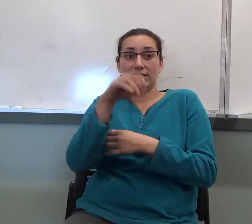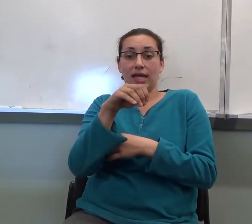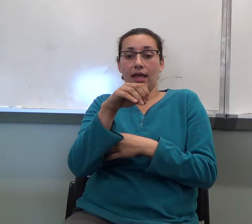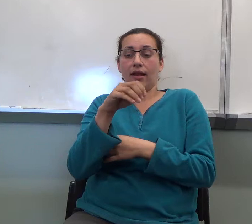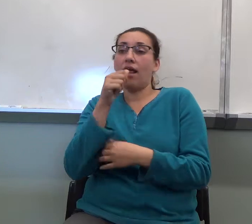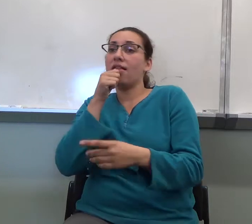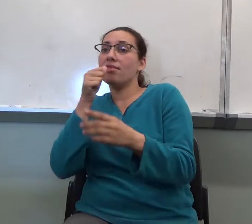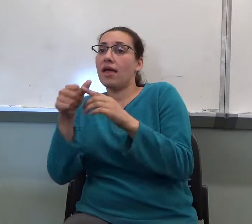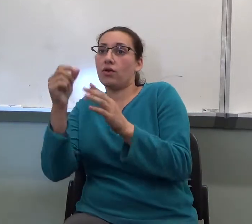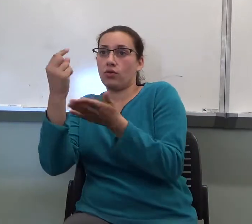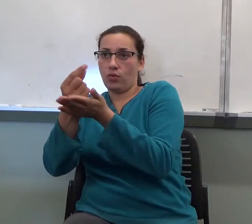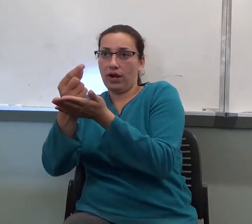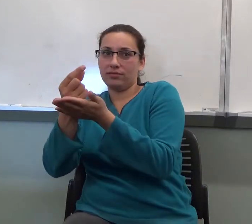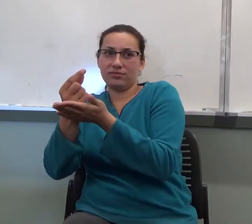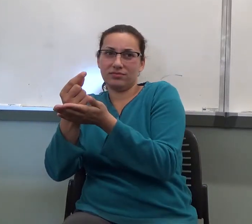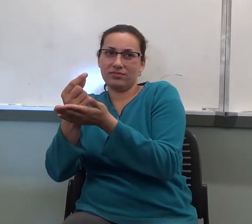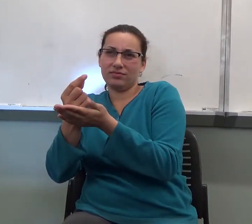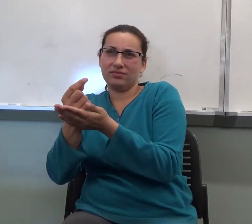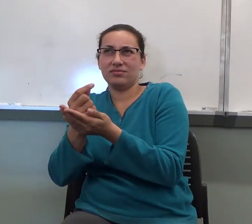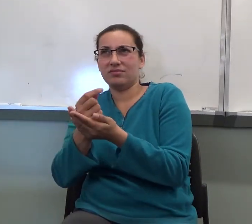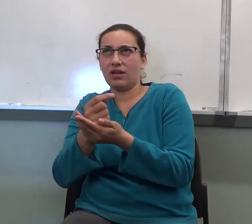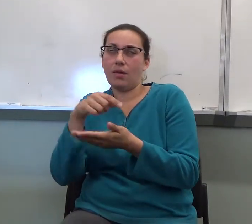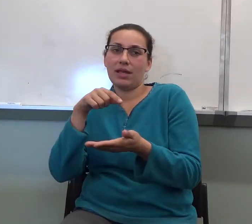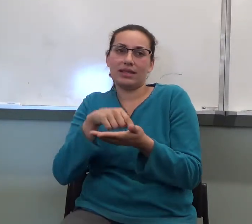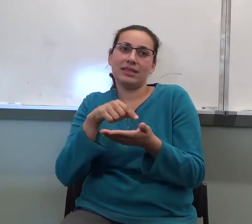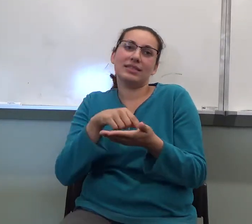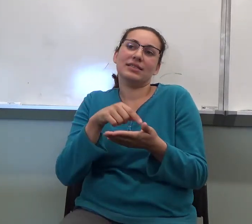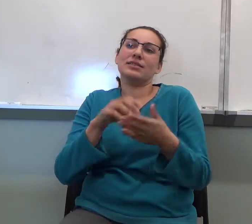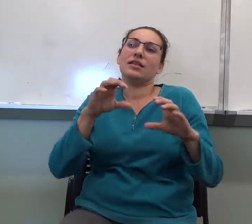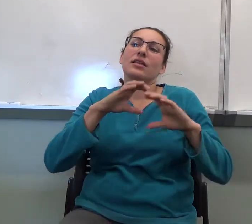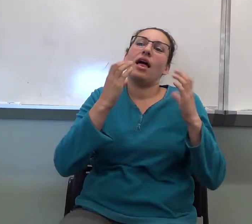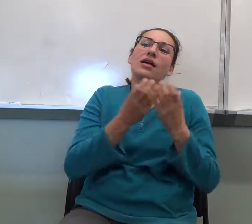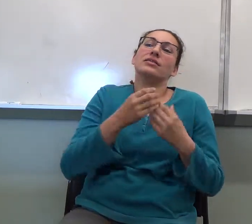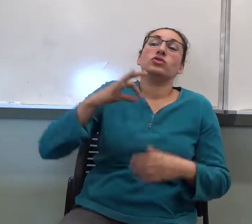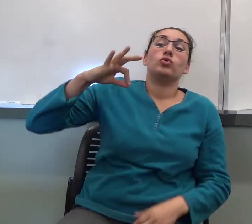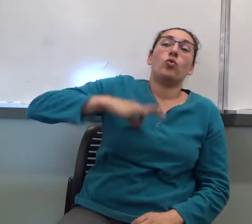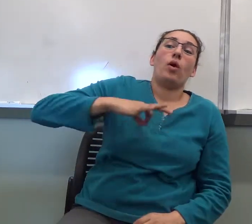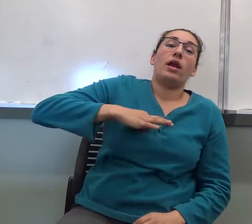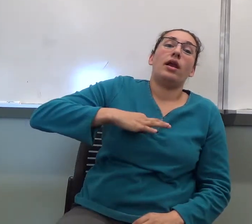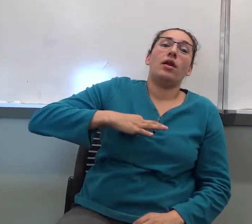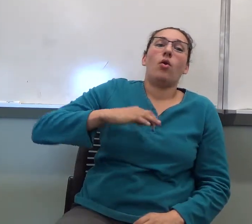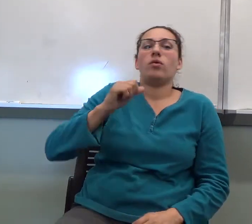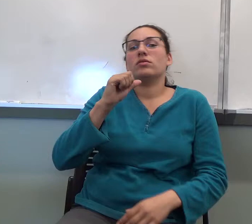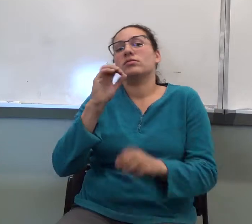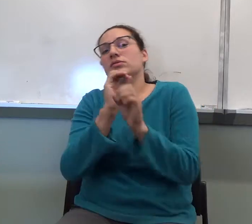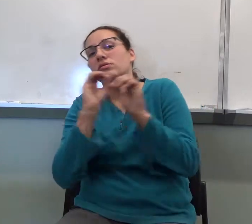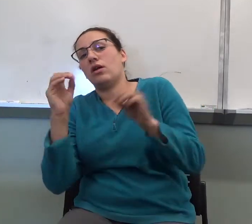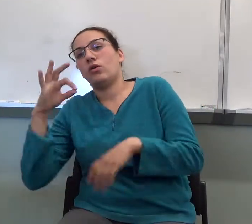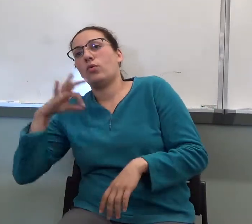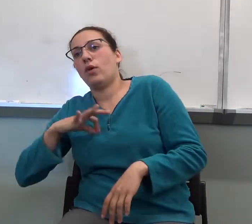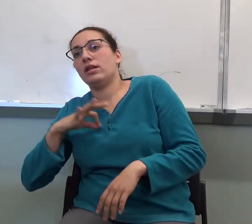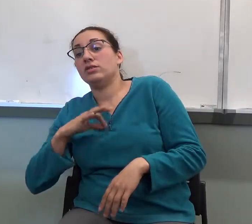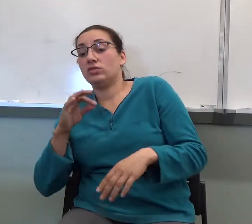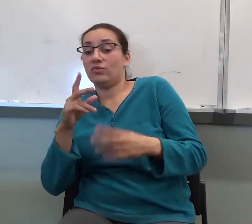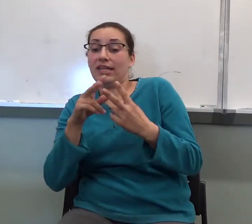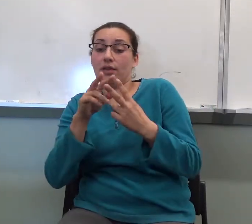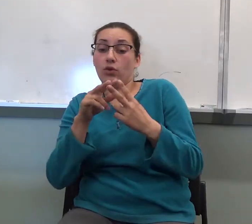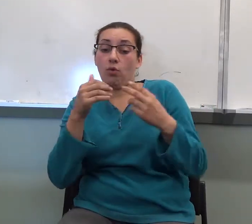which doesn't really happen in this course. This is called a credit, non-credit. So either you get a C or an NC. But the